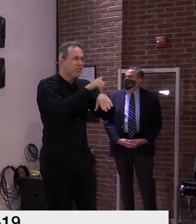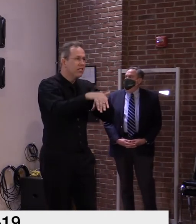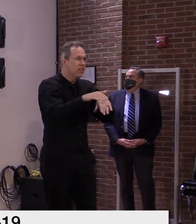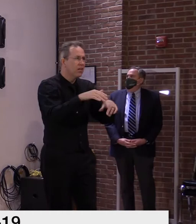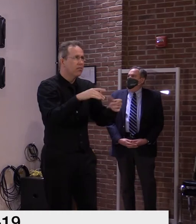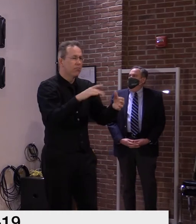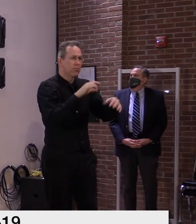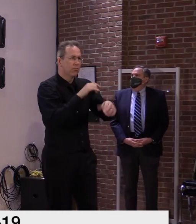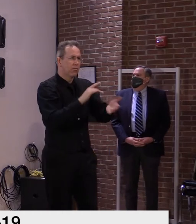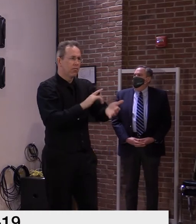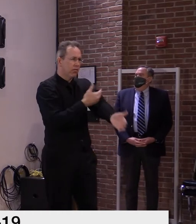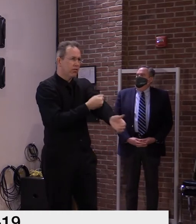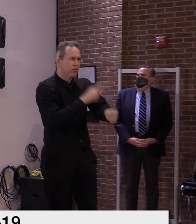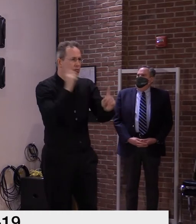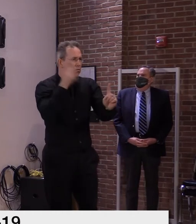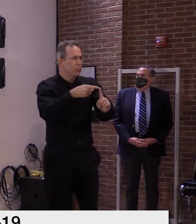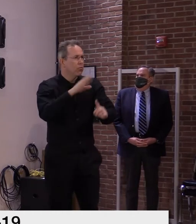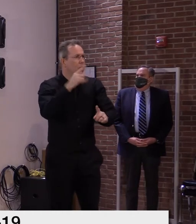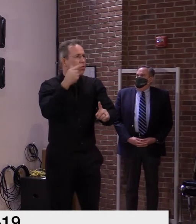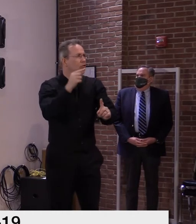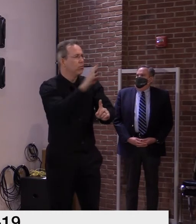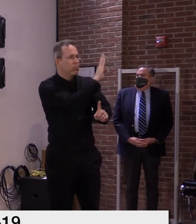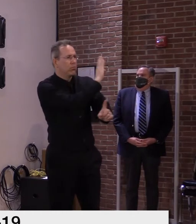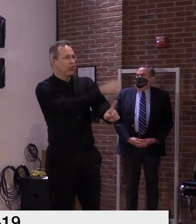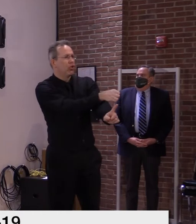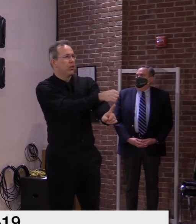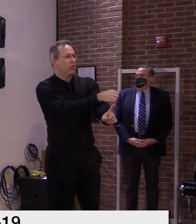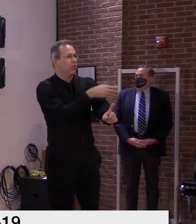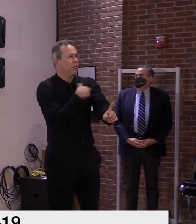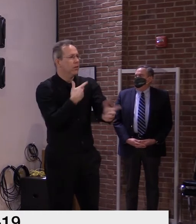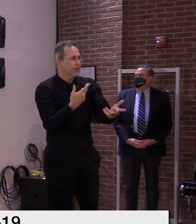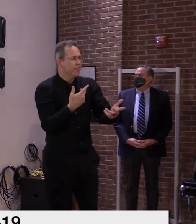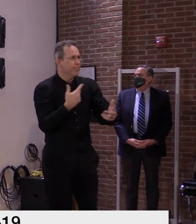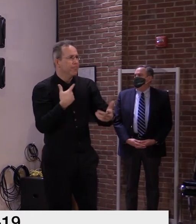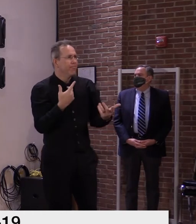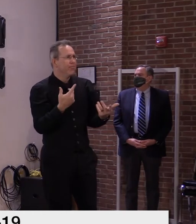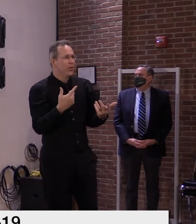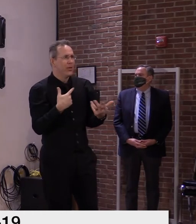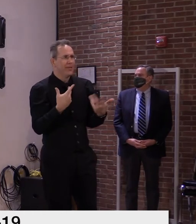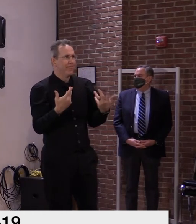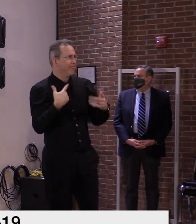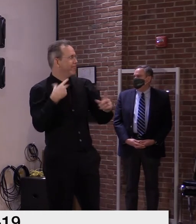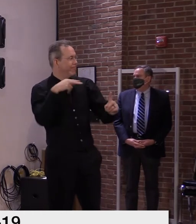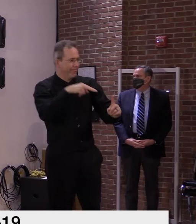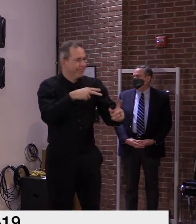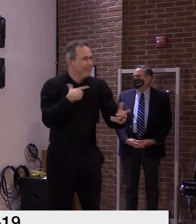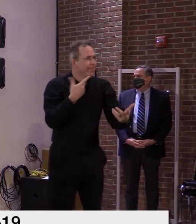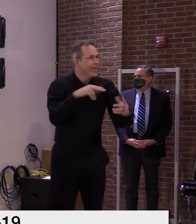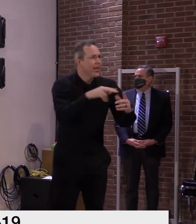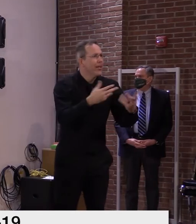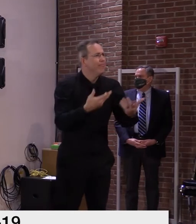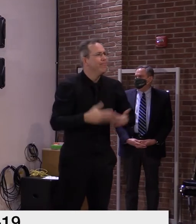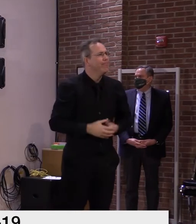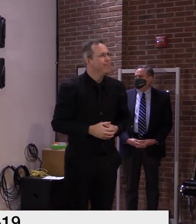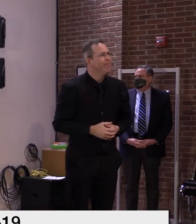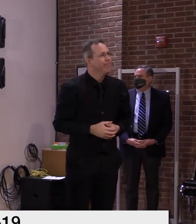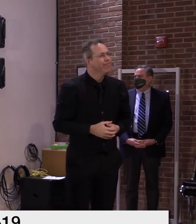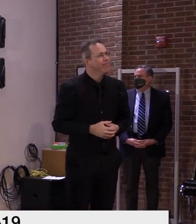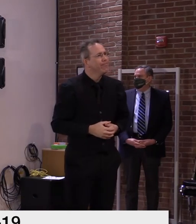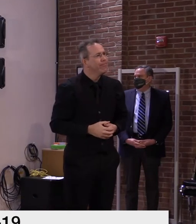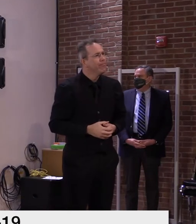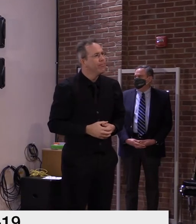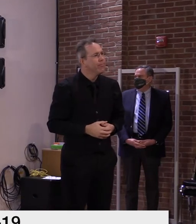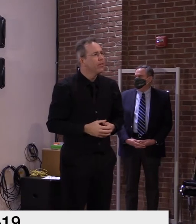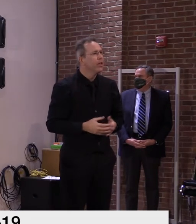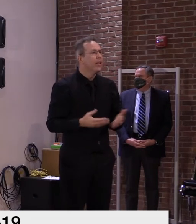and they will get their doses directly. I do want to say we